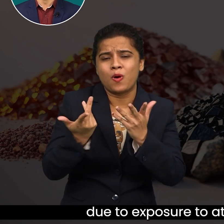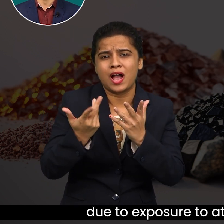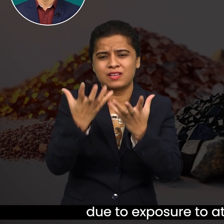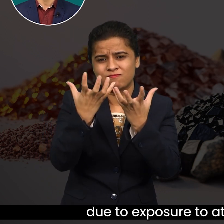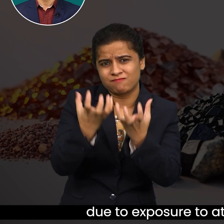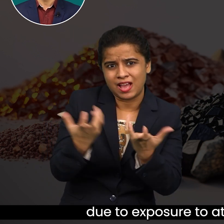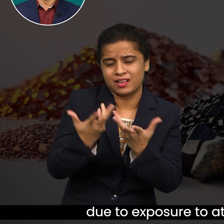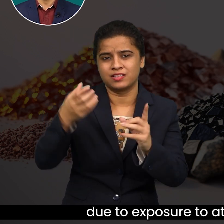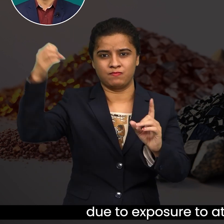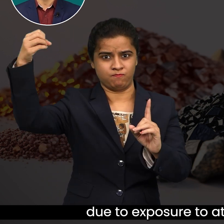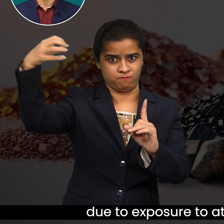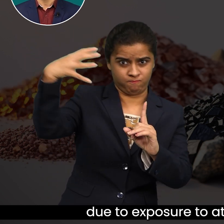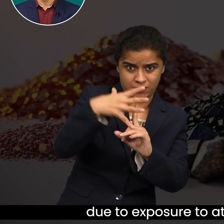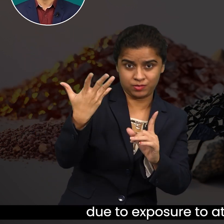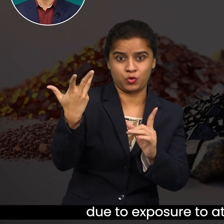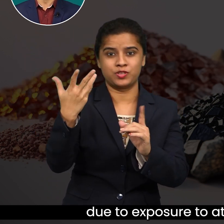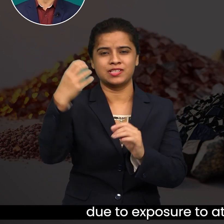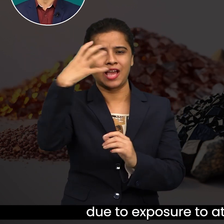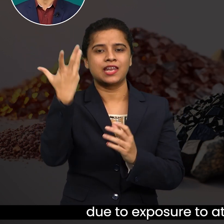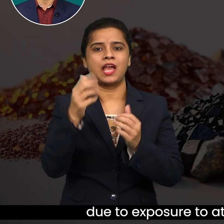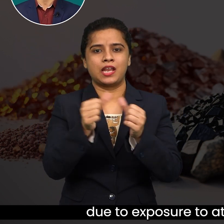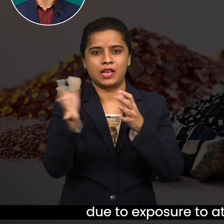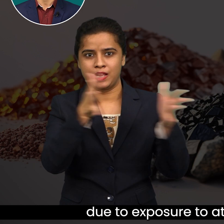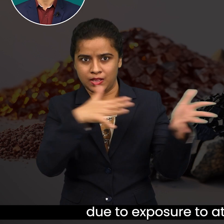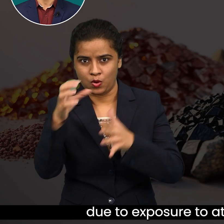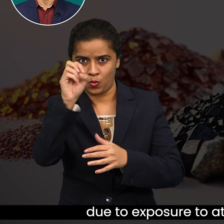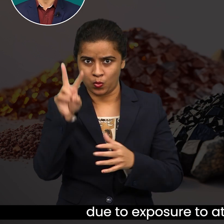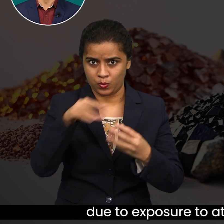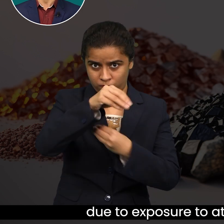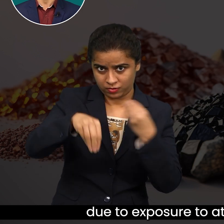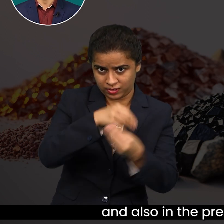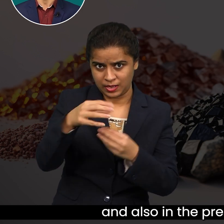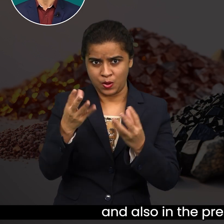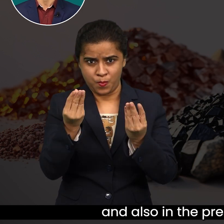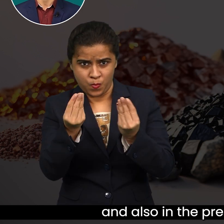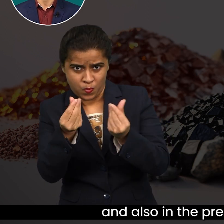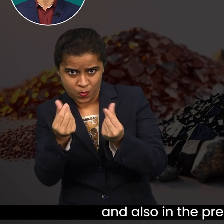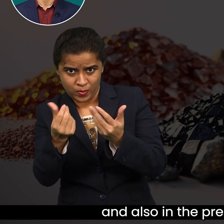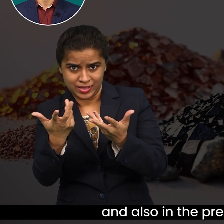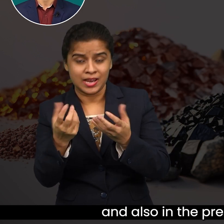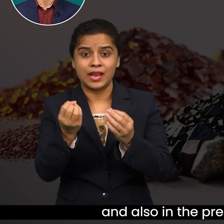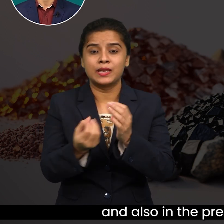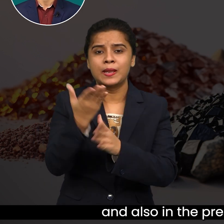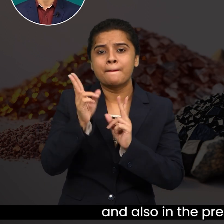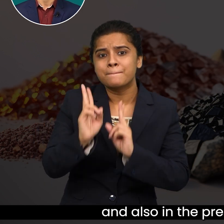atmospheric oxygen and moisture, and also in the presence of some reactive gases.